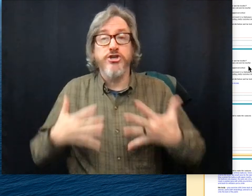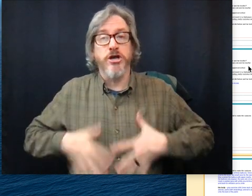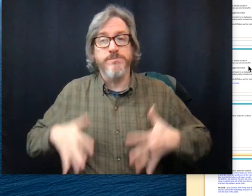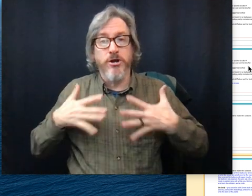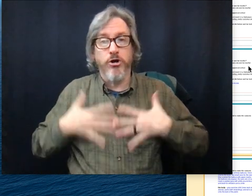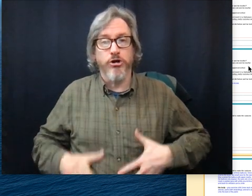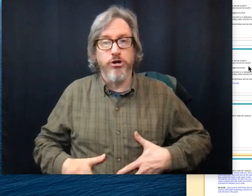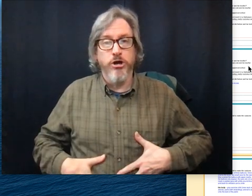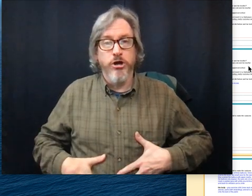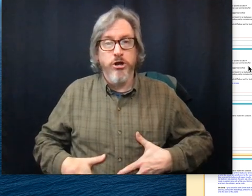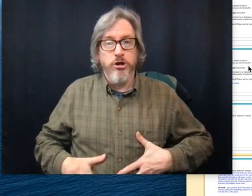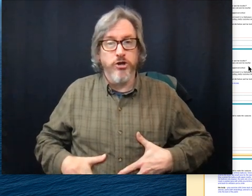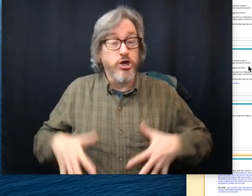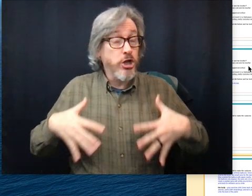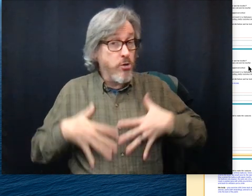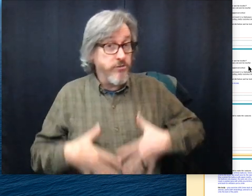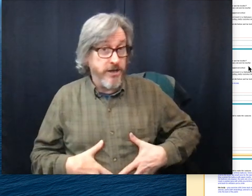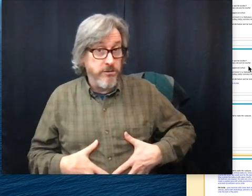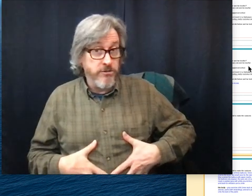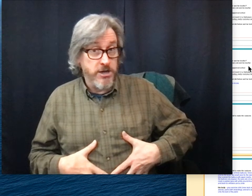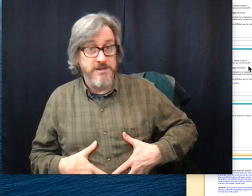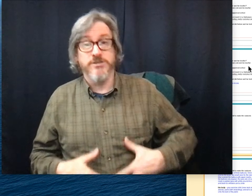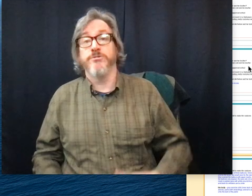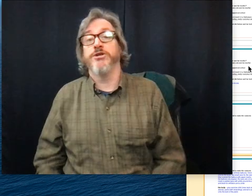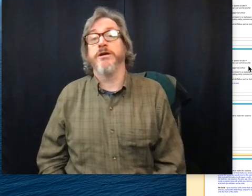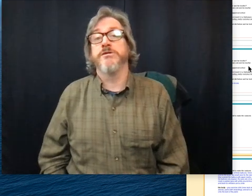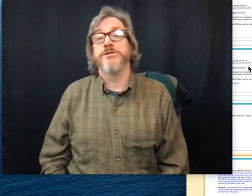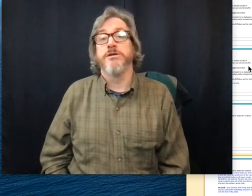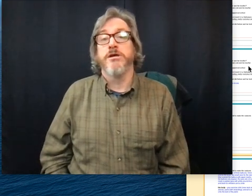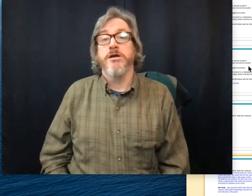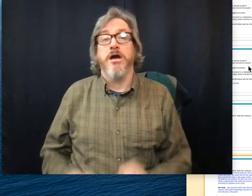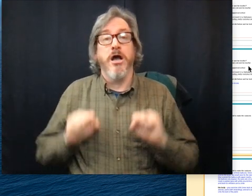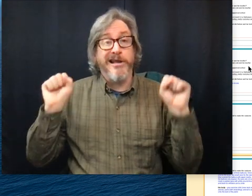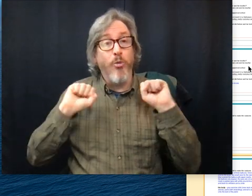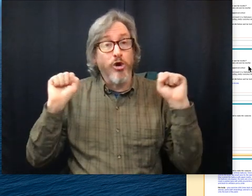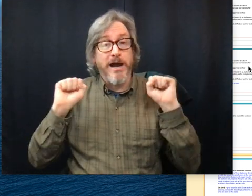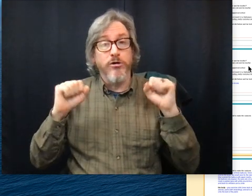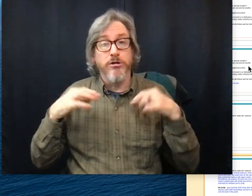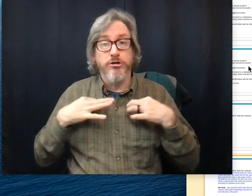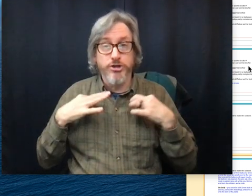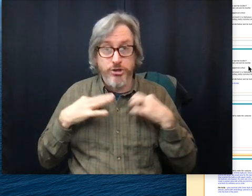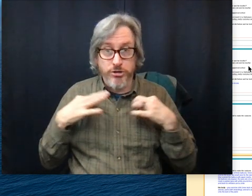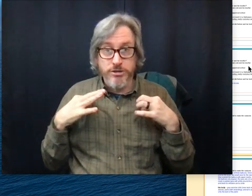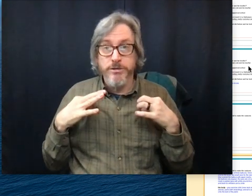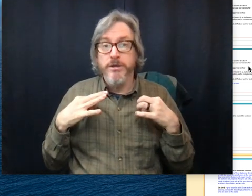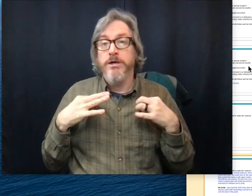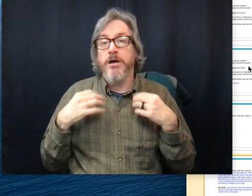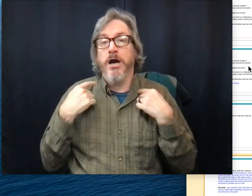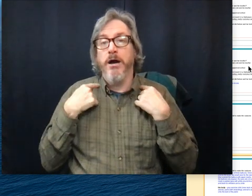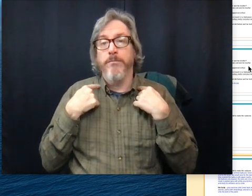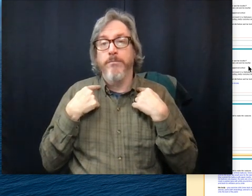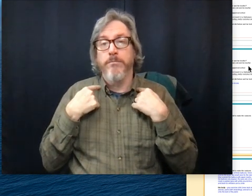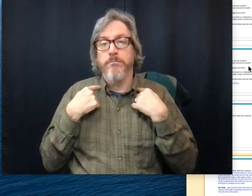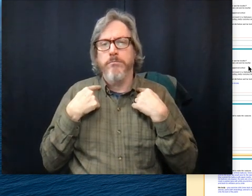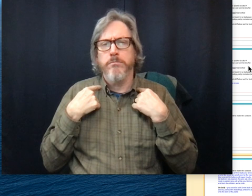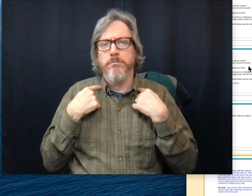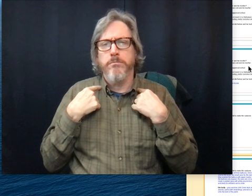And then she talks about the clothing, the costume she wears, like a workout shirt.